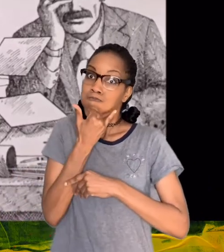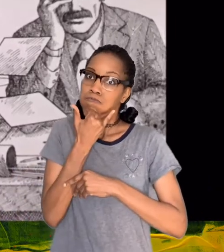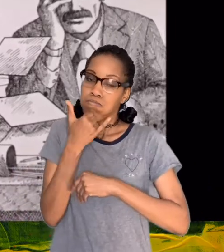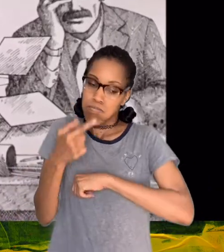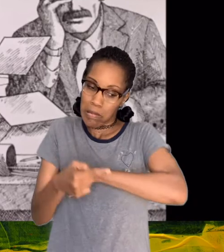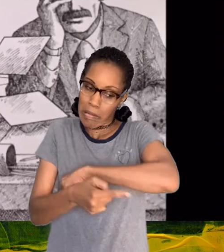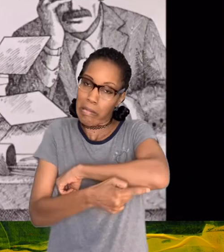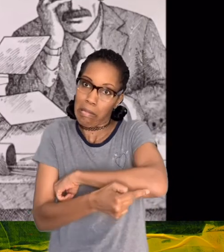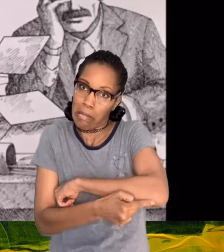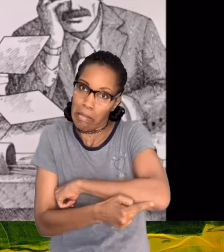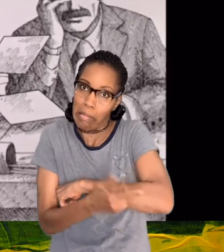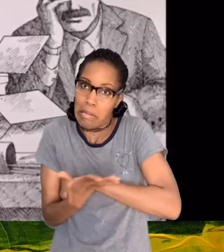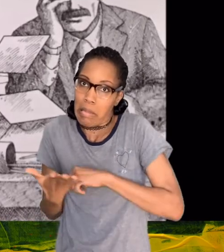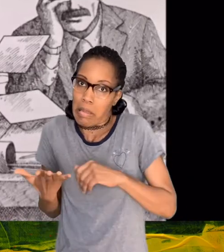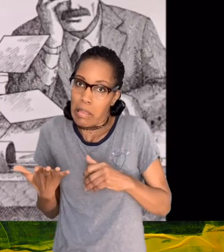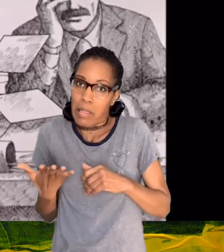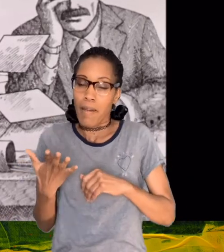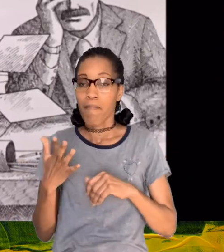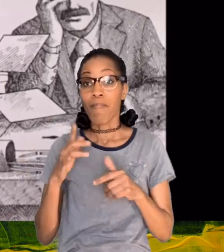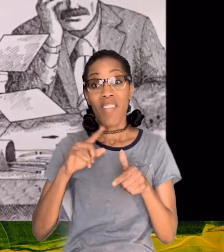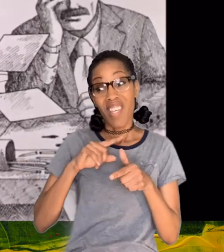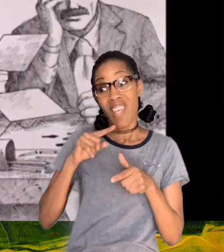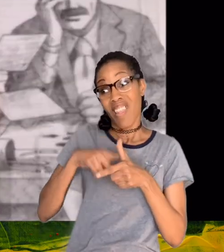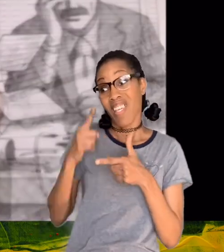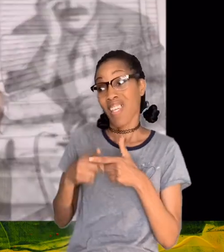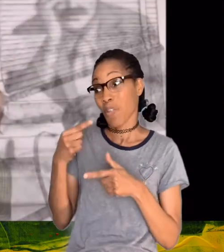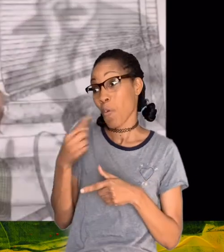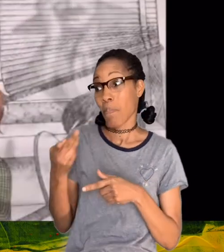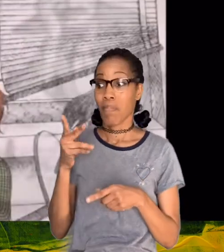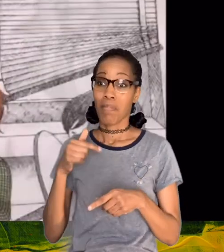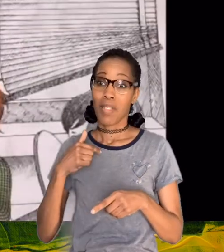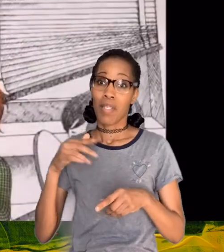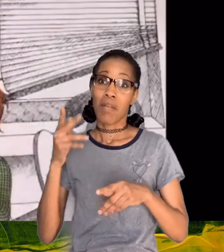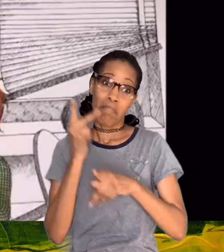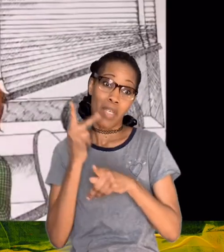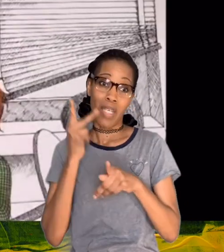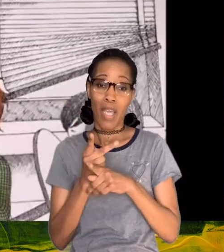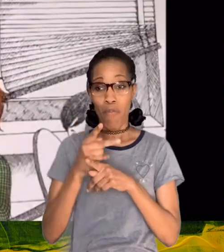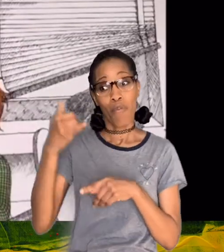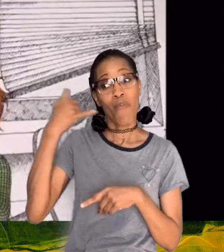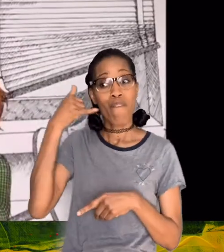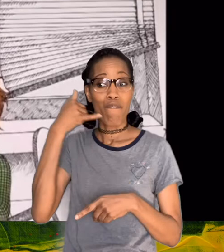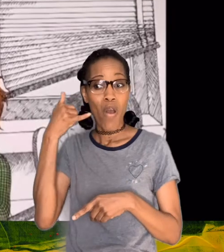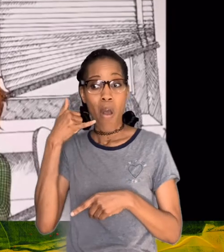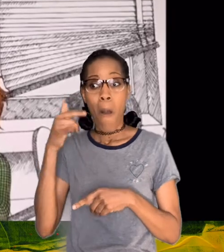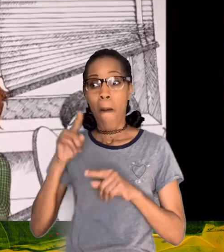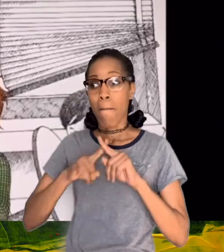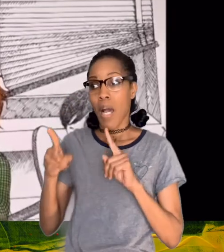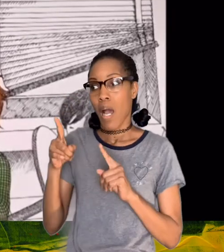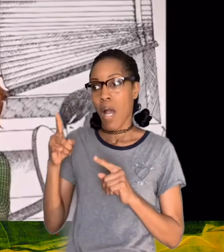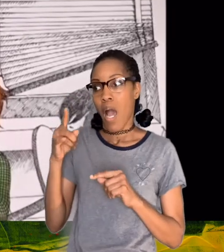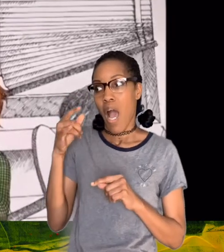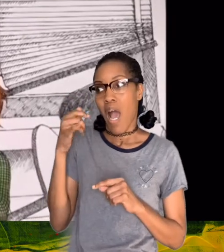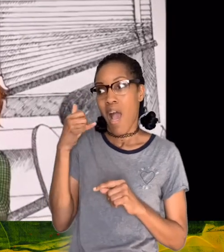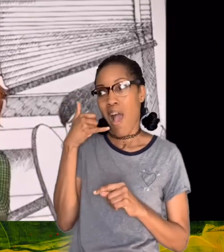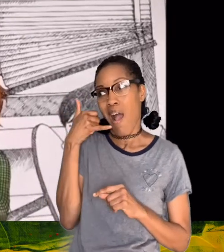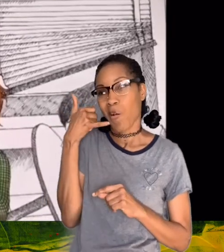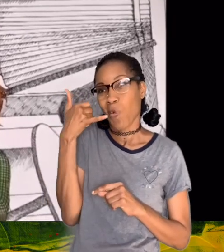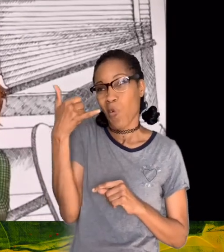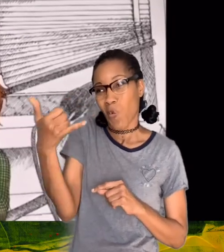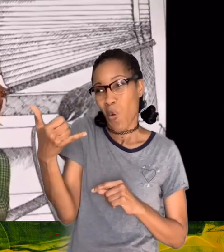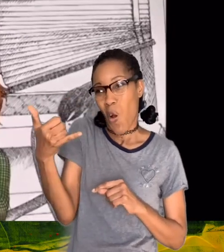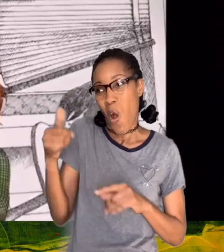When we picked up my dad at his office, he said I couldn't play with his copying machine, but I forgot. He